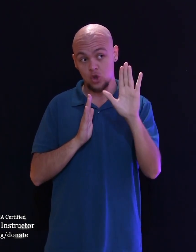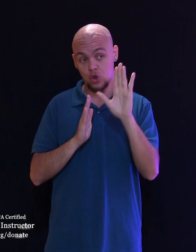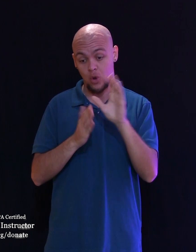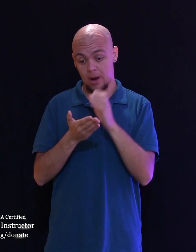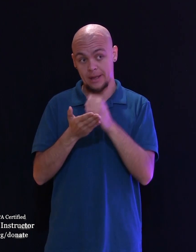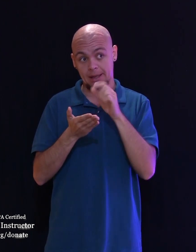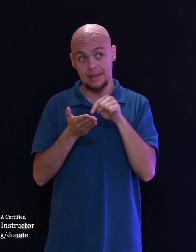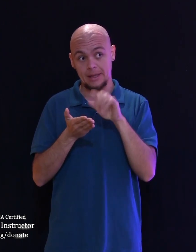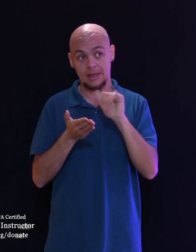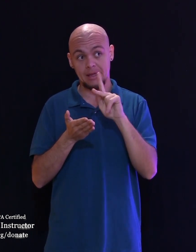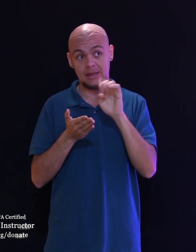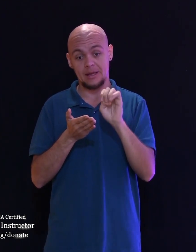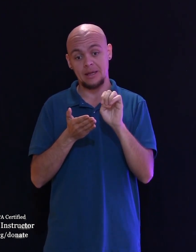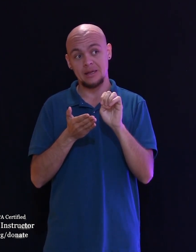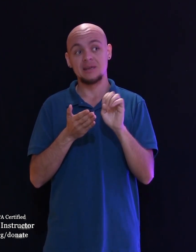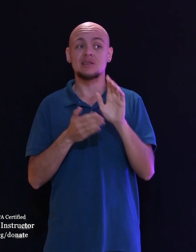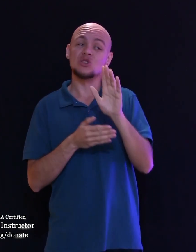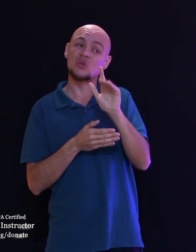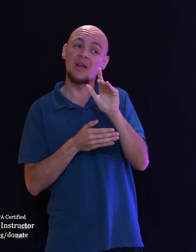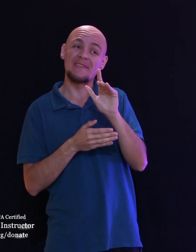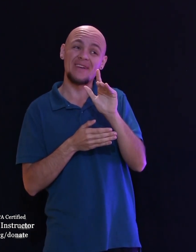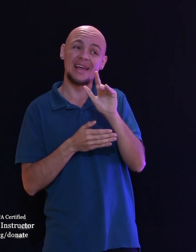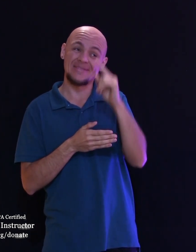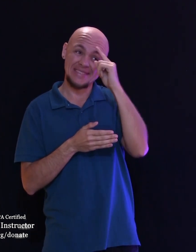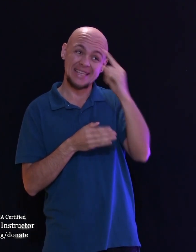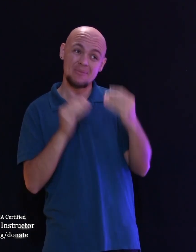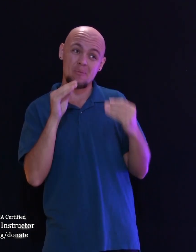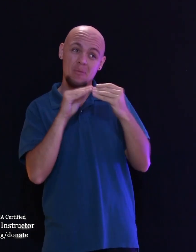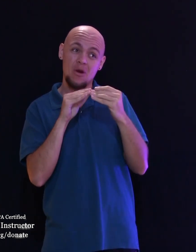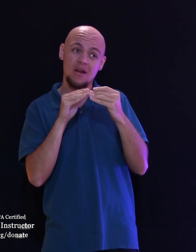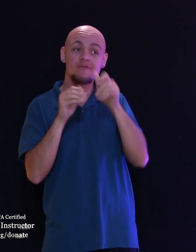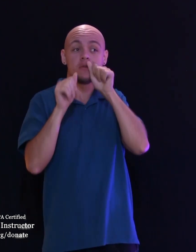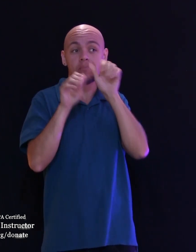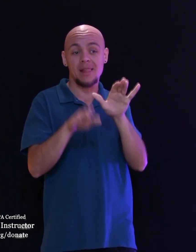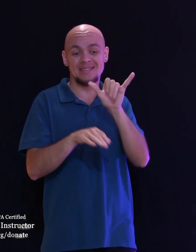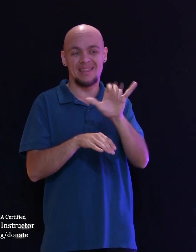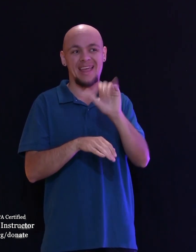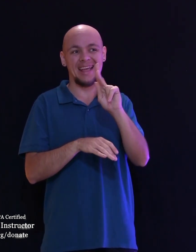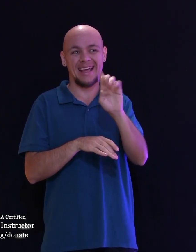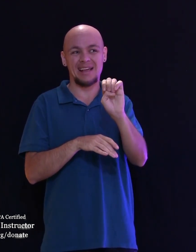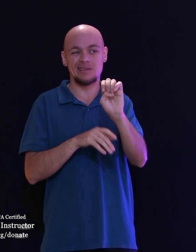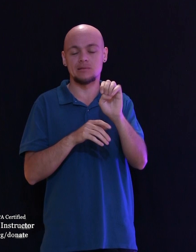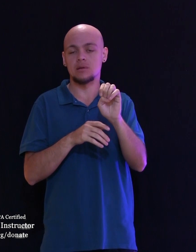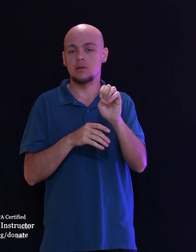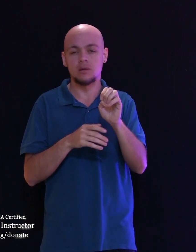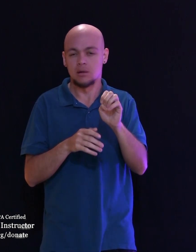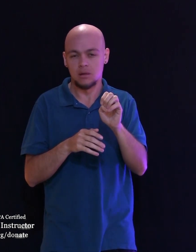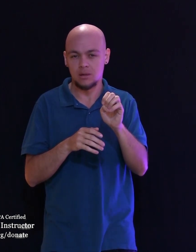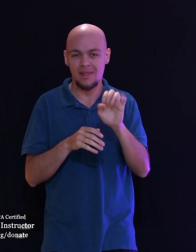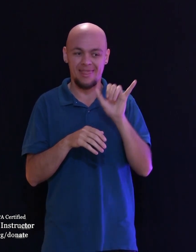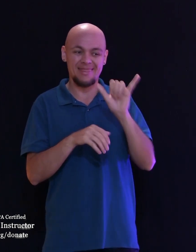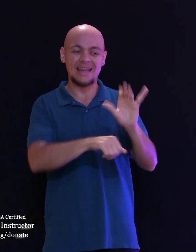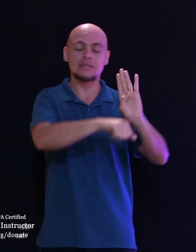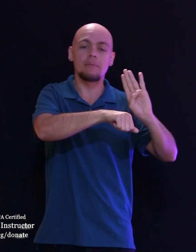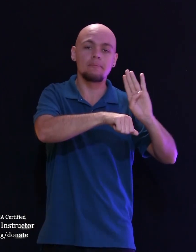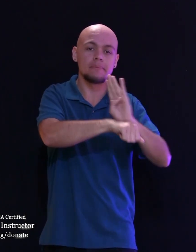you? That's an additional donation of 25 cents for us to bless your cupcake. See, that's never happened. They're running